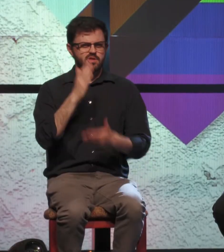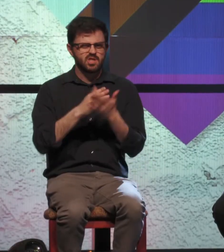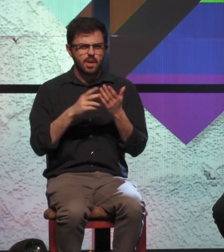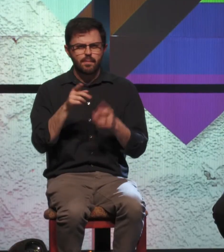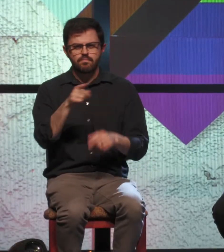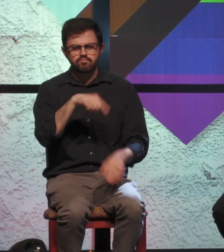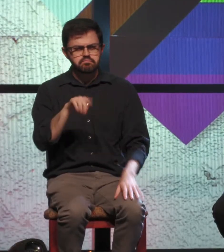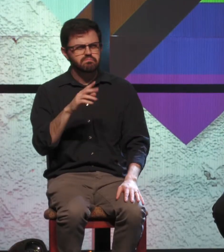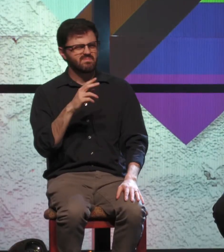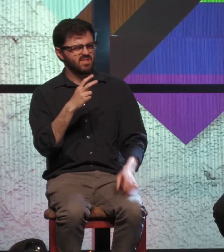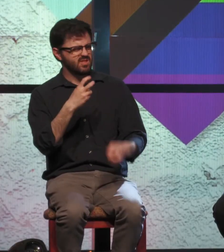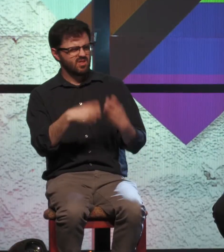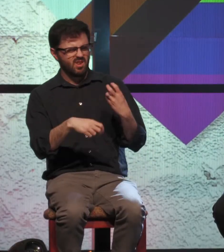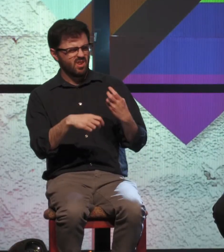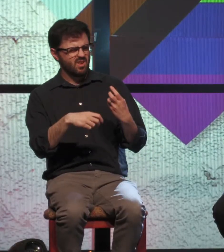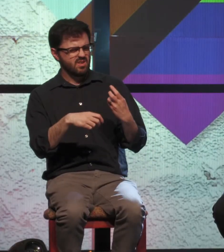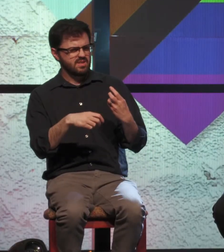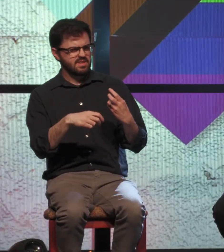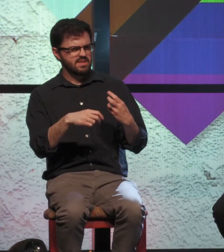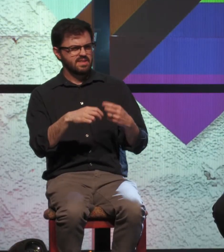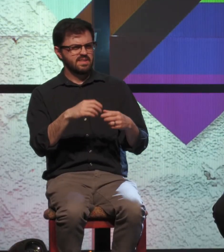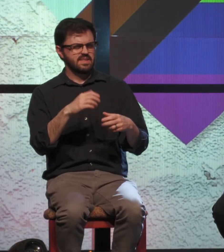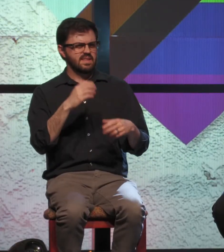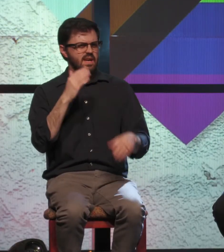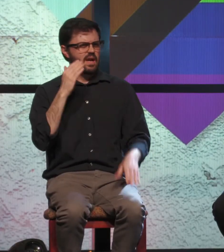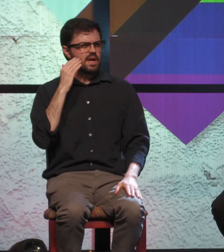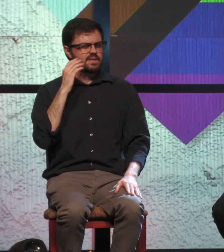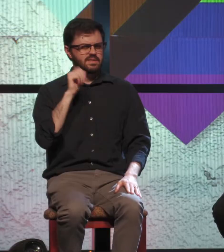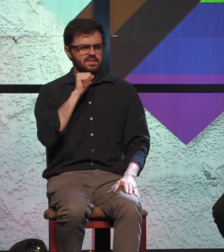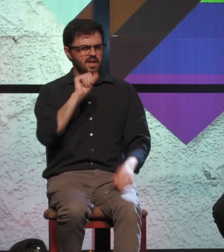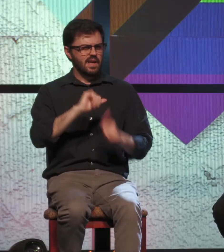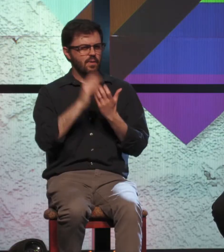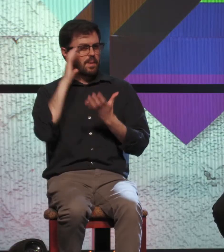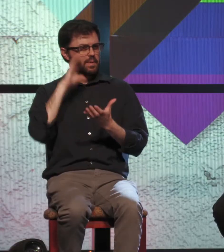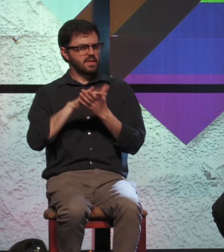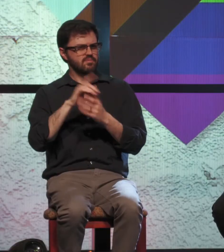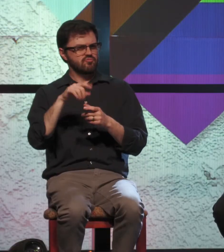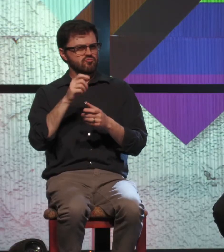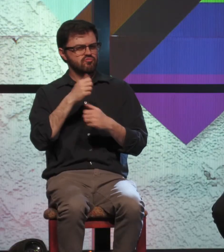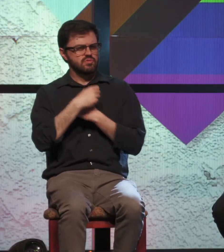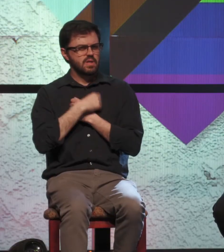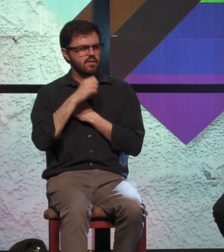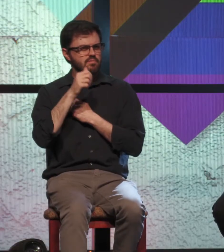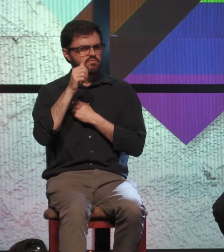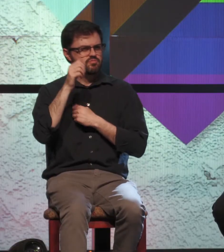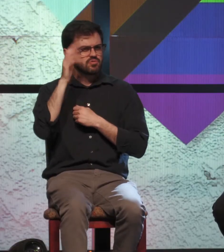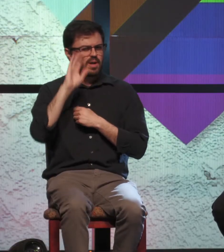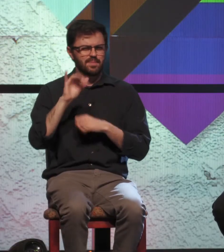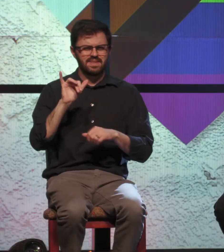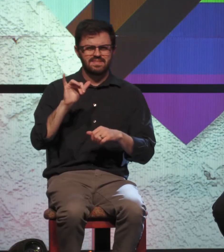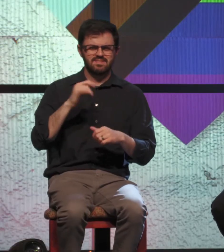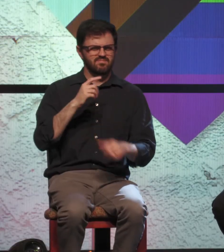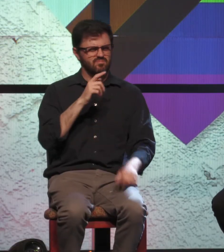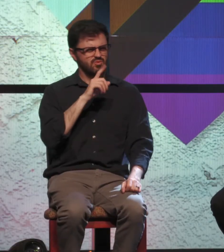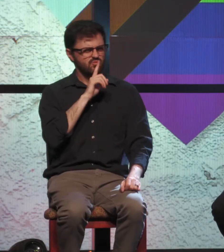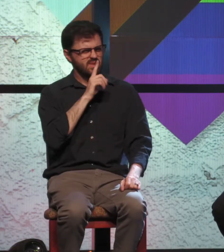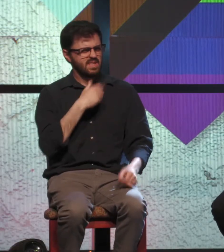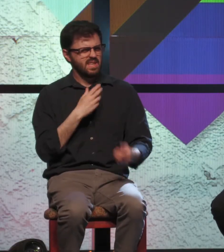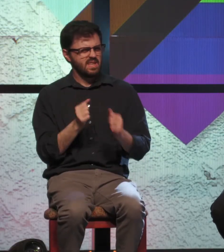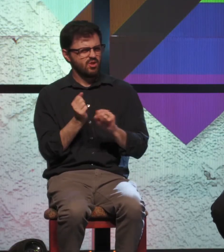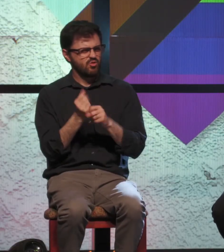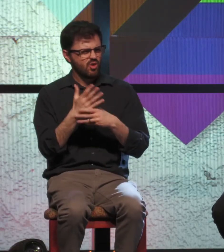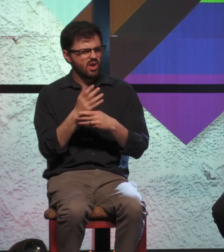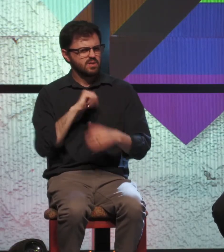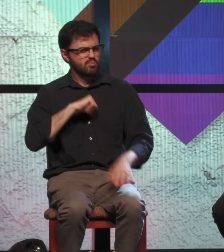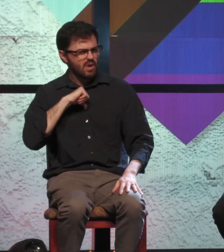not what it means to love God. It just produces pride. And I think that's just not true. I think we've had power